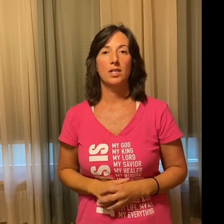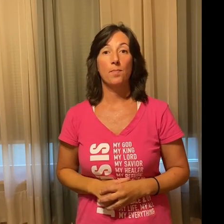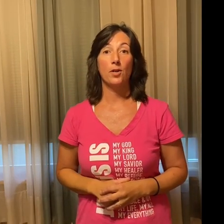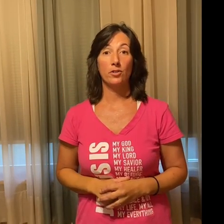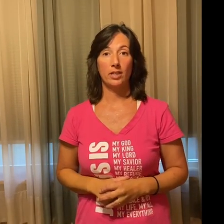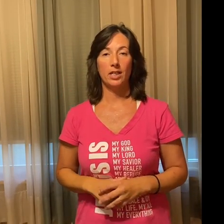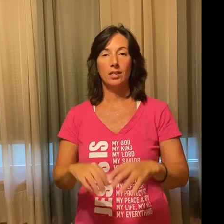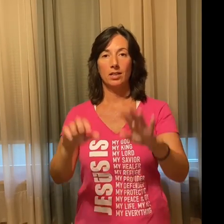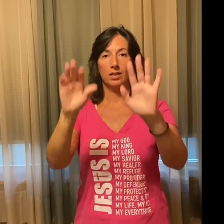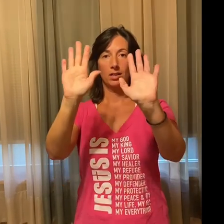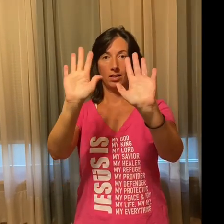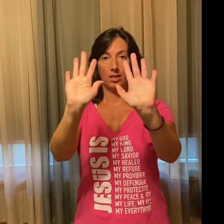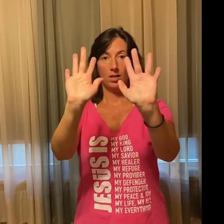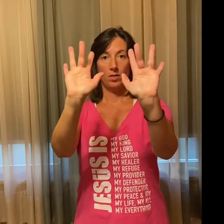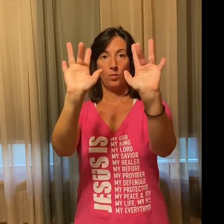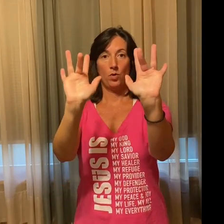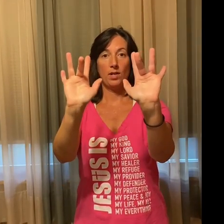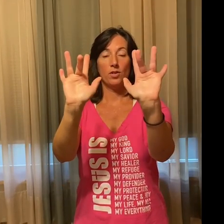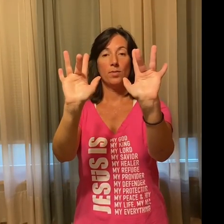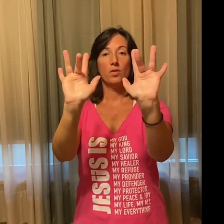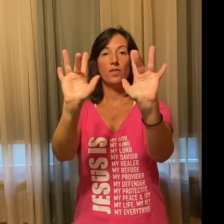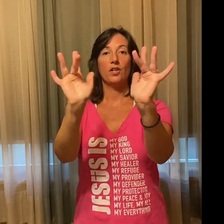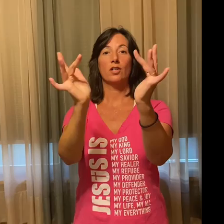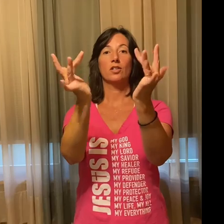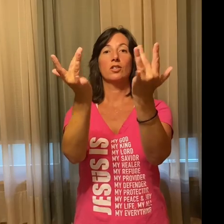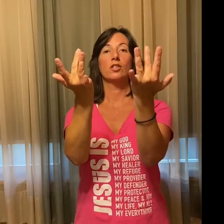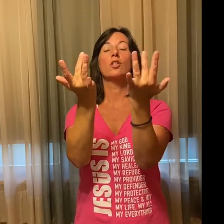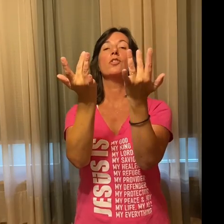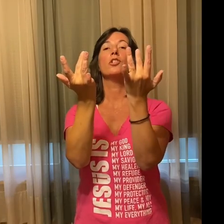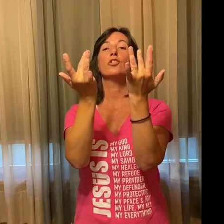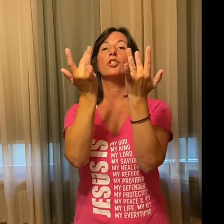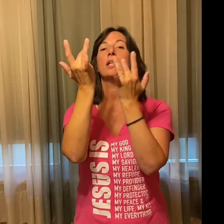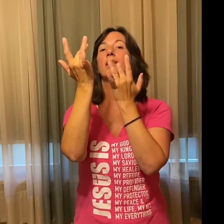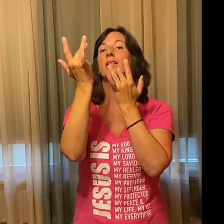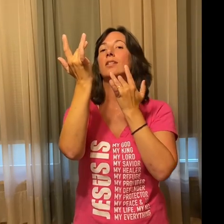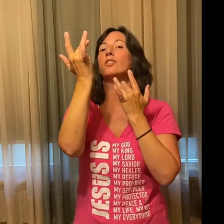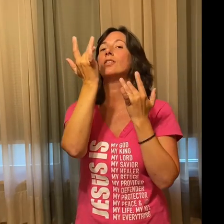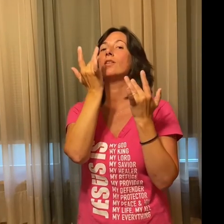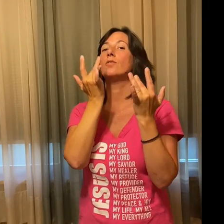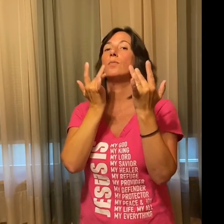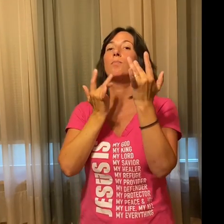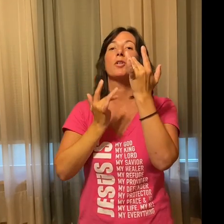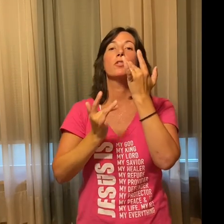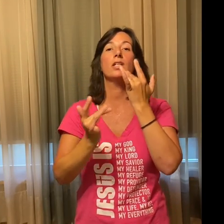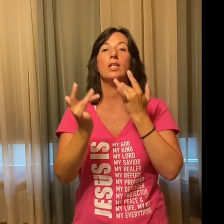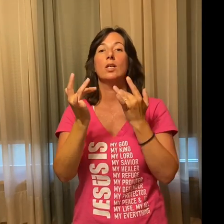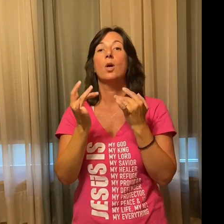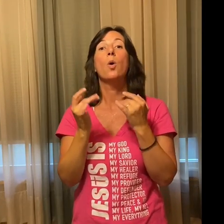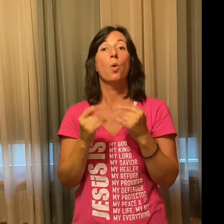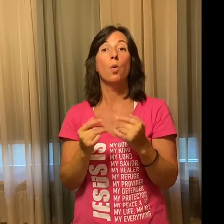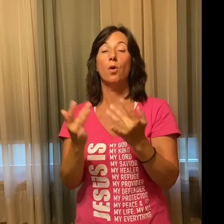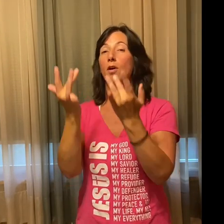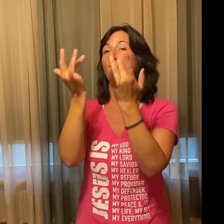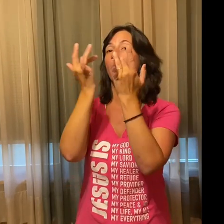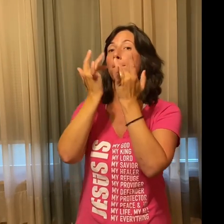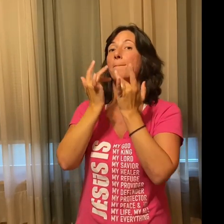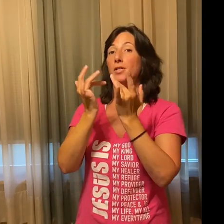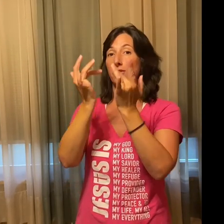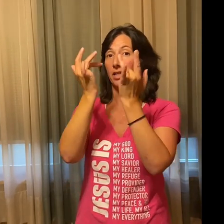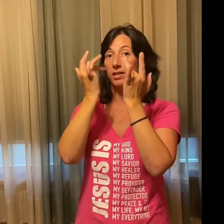To sign mercy, point out your middle finger. You can go to your chin. You can go mercy